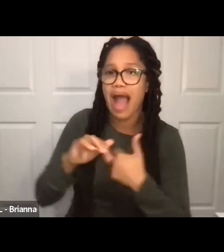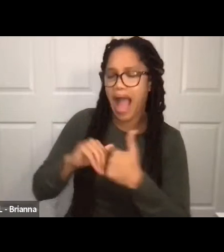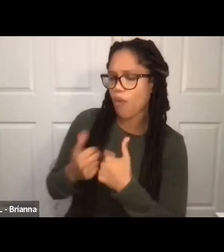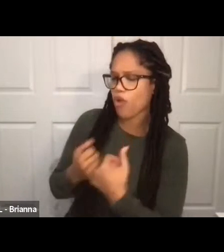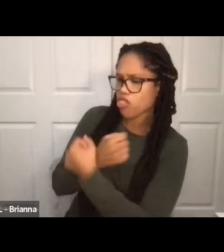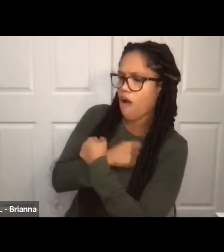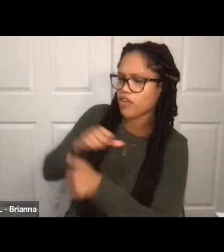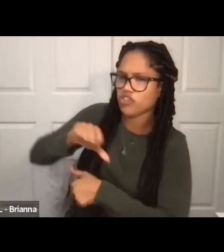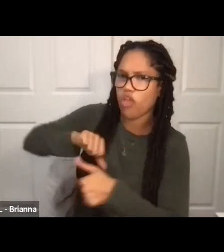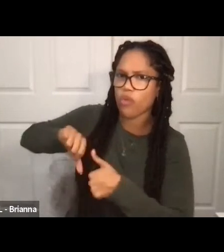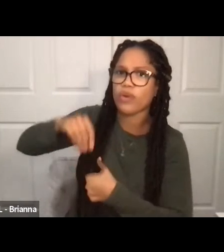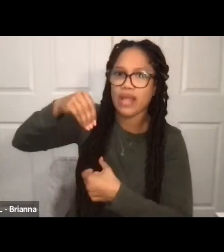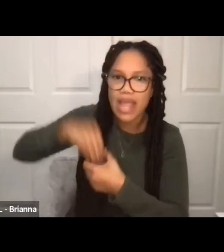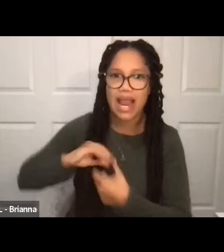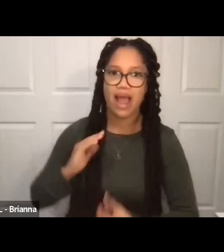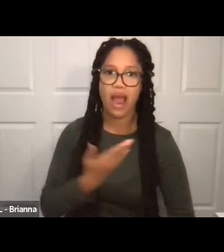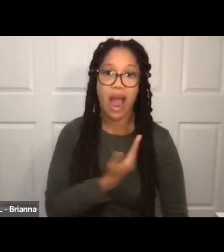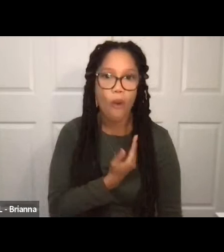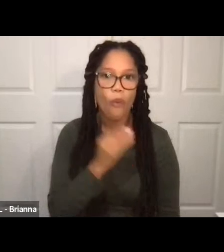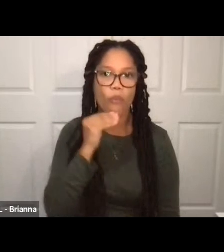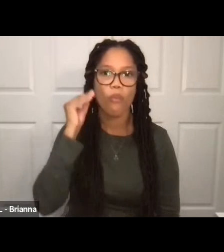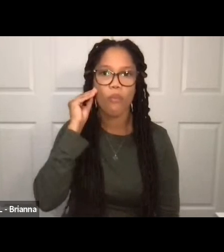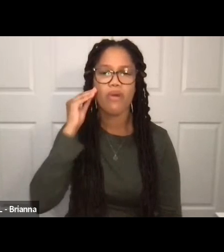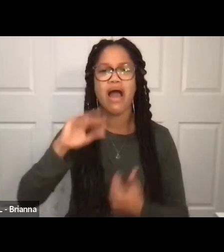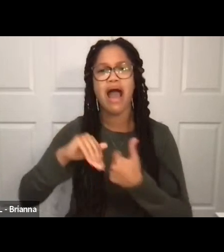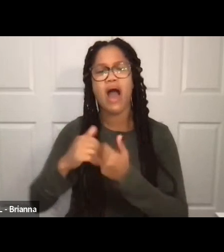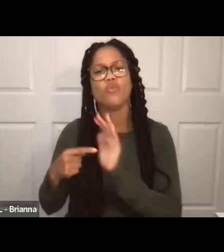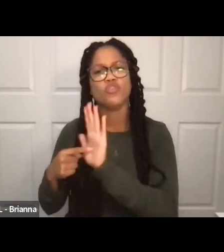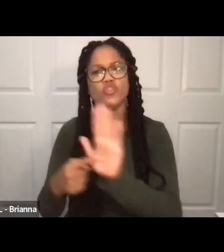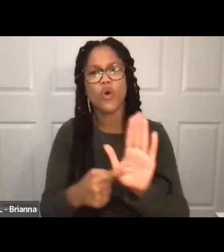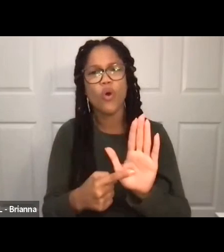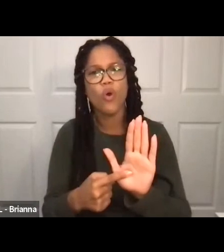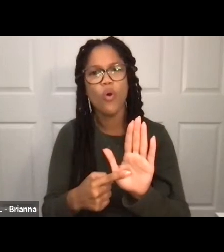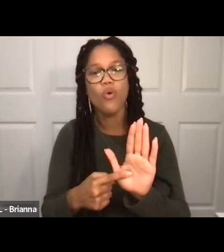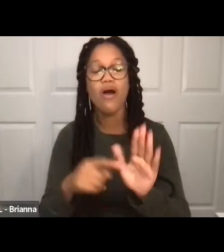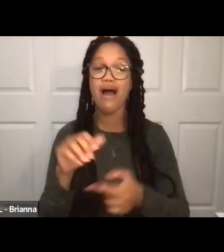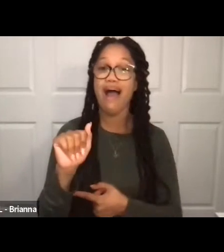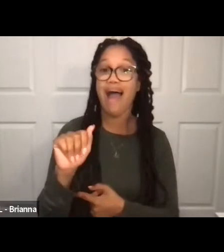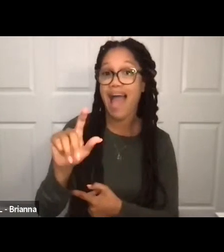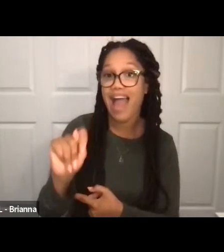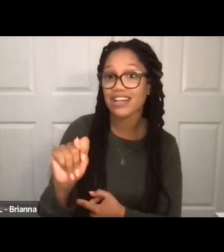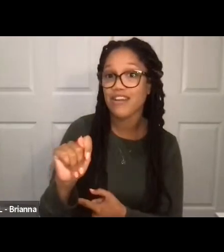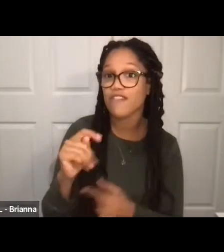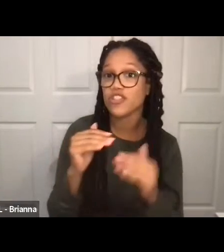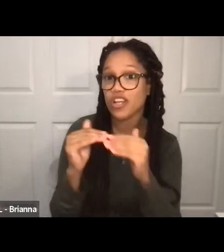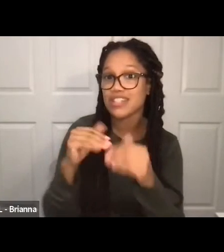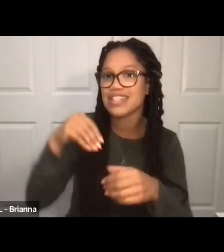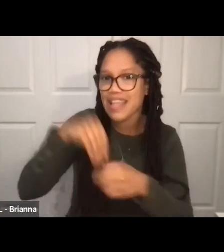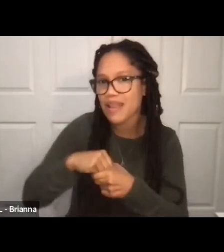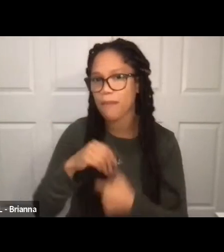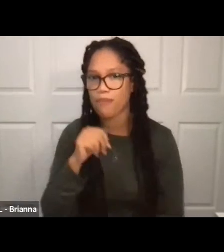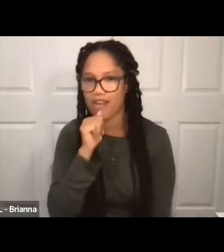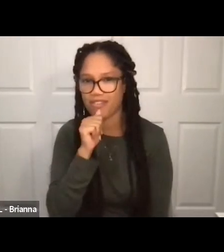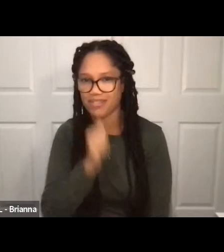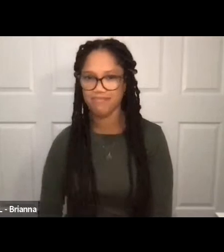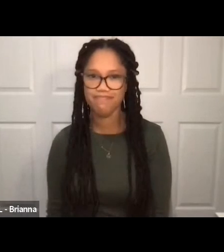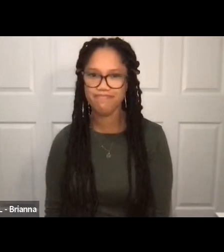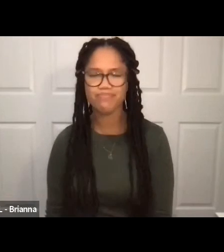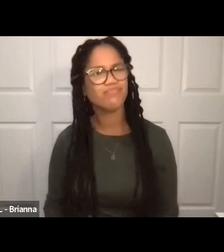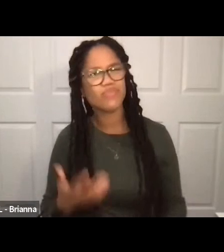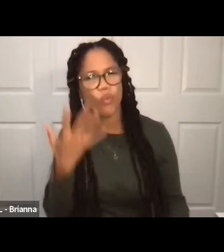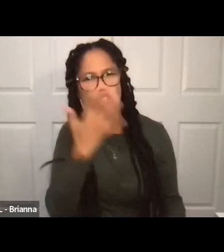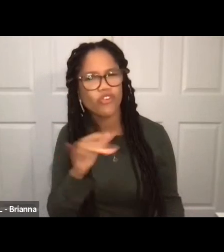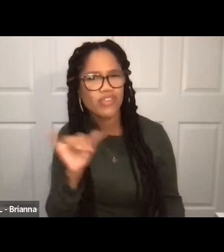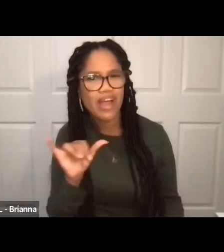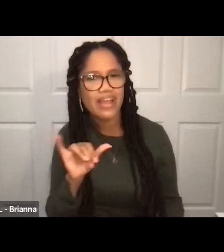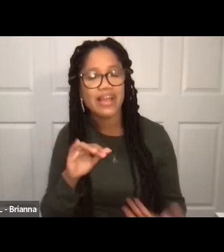How do we love each other? How do we commit acts of justice in private, right? So what does that look like in terms of how we